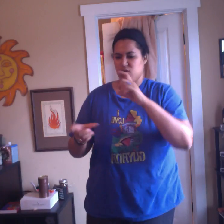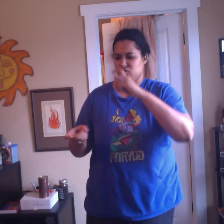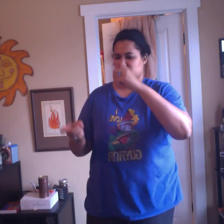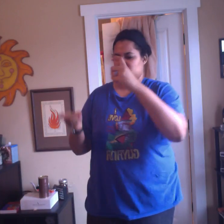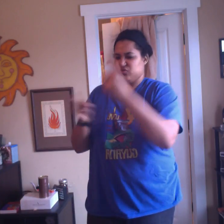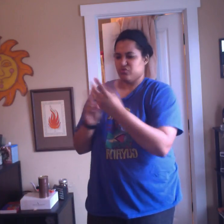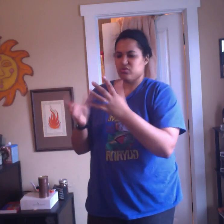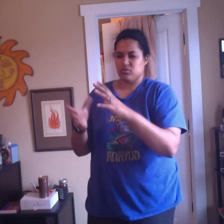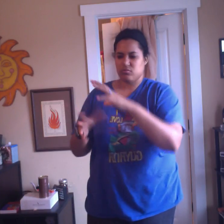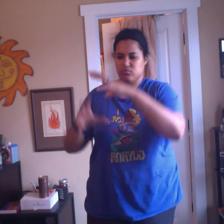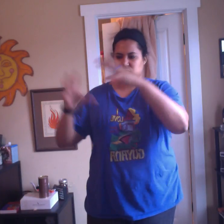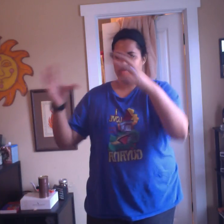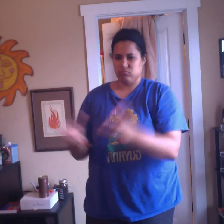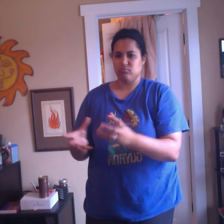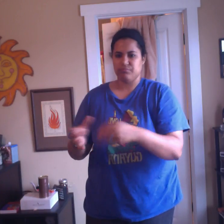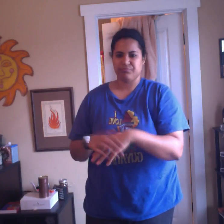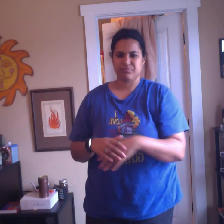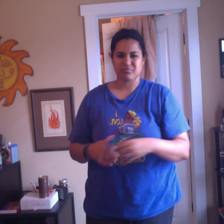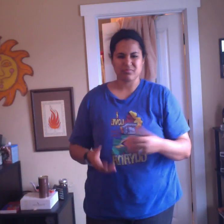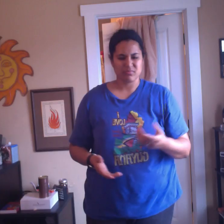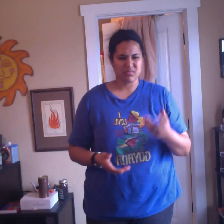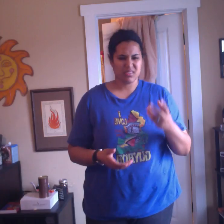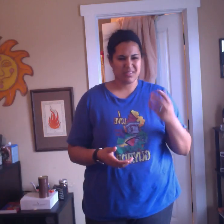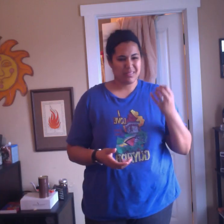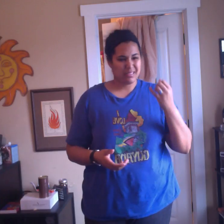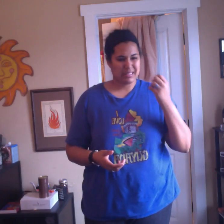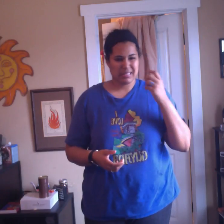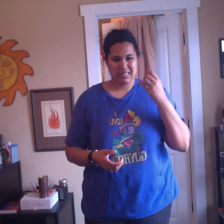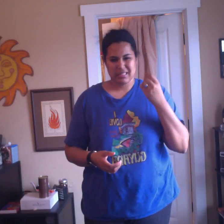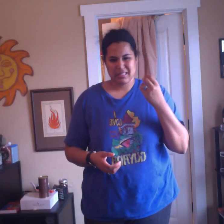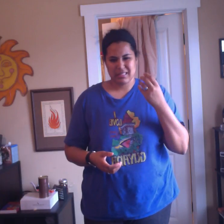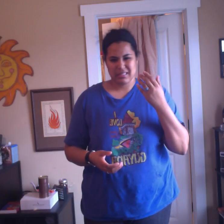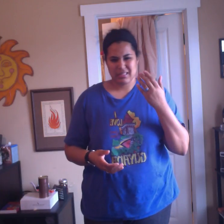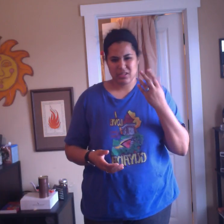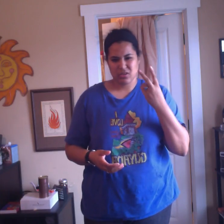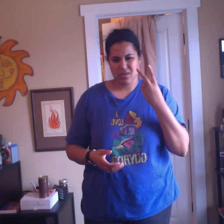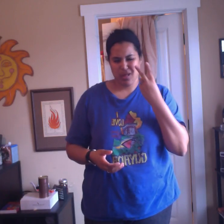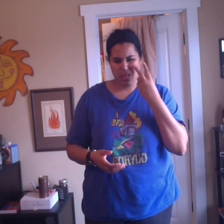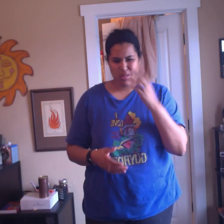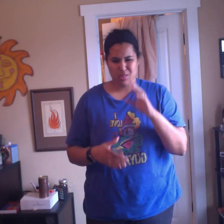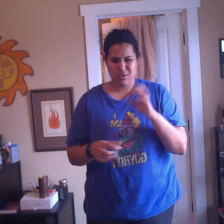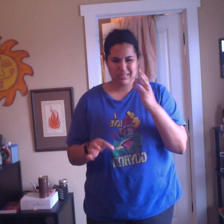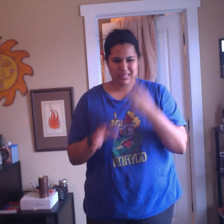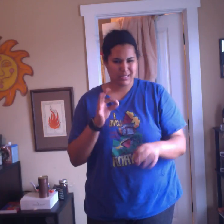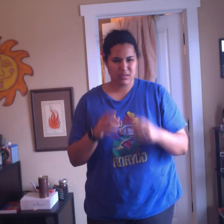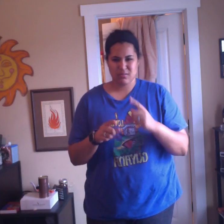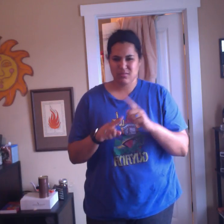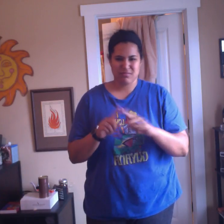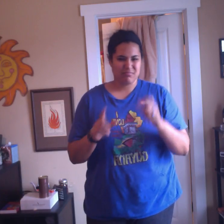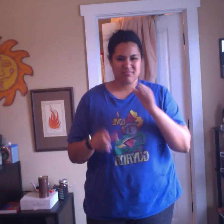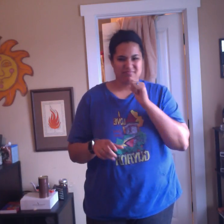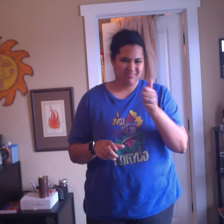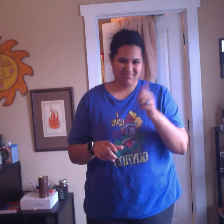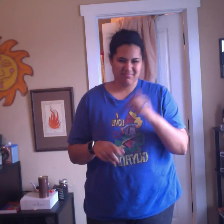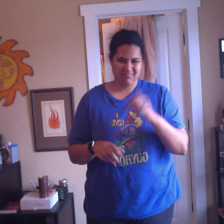looks pretty simple and straightforward, it can really go a bunch of different directions, some of which can take thousands of years to complete. The fact is, the water cycle